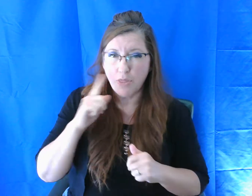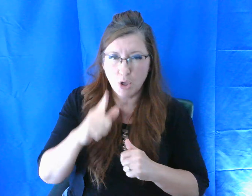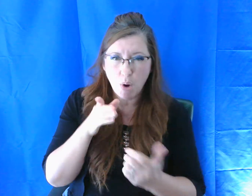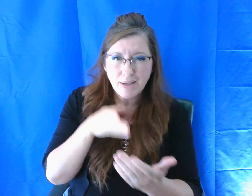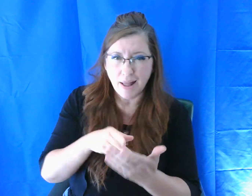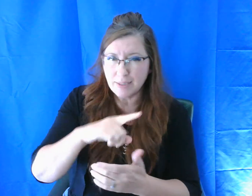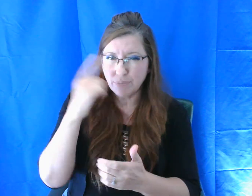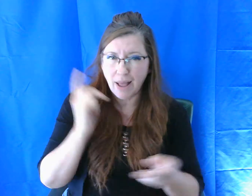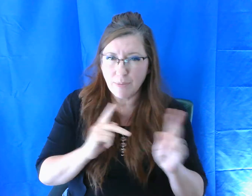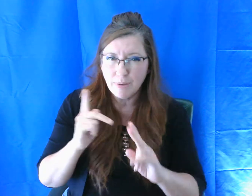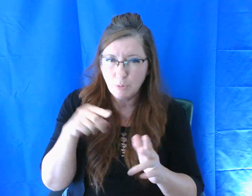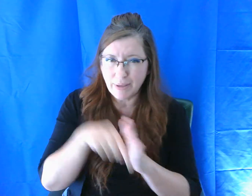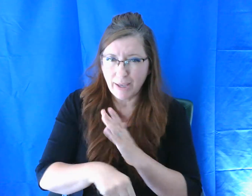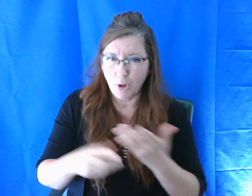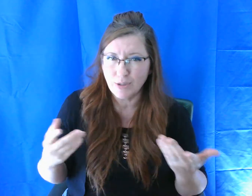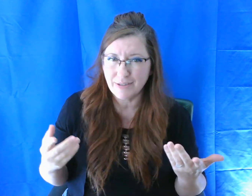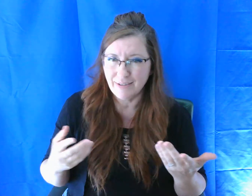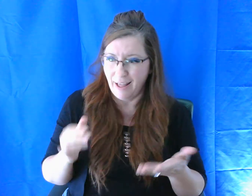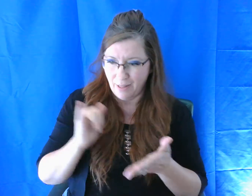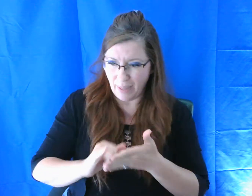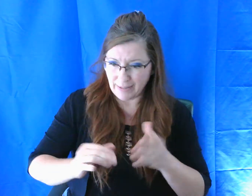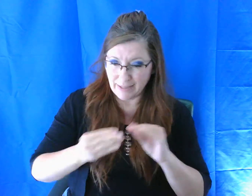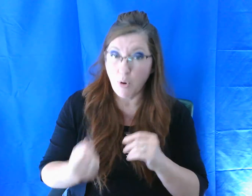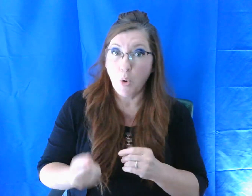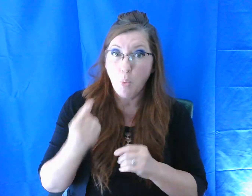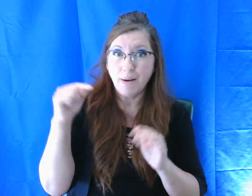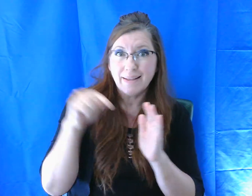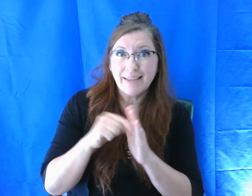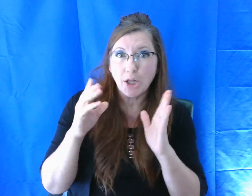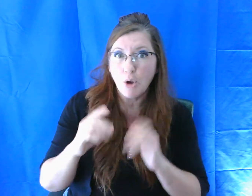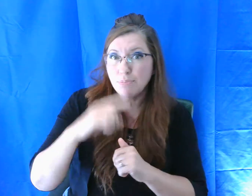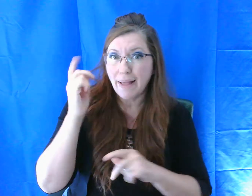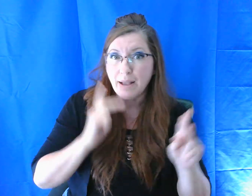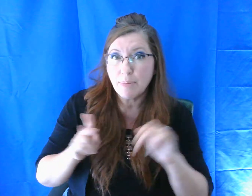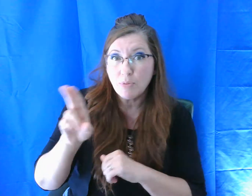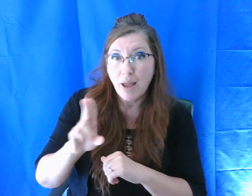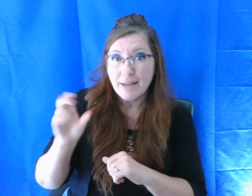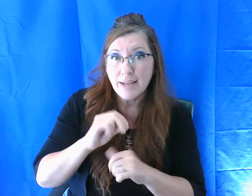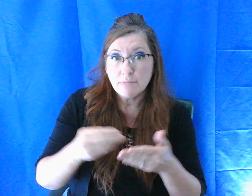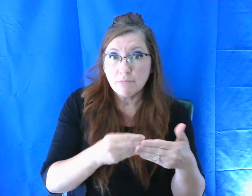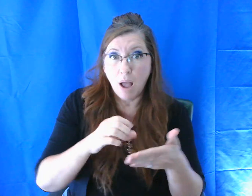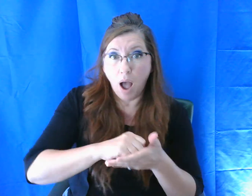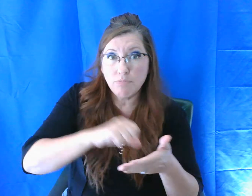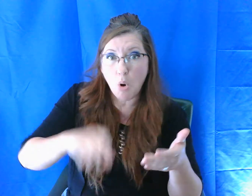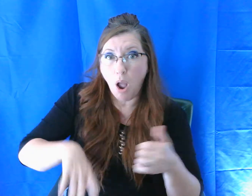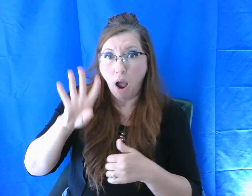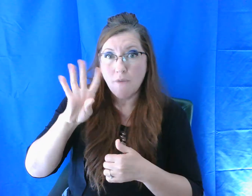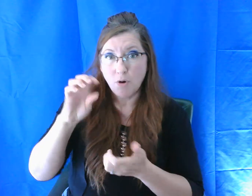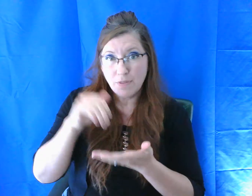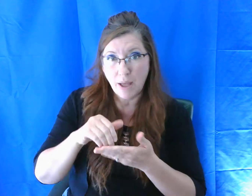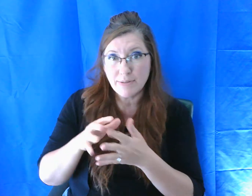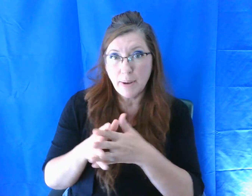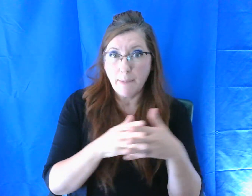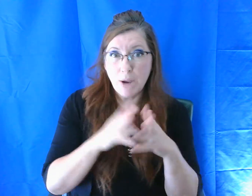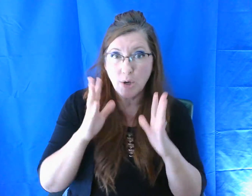black people being killed. That's the #1 killer of black people in this country. Abortion. 400,000 Americans, black Americans,